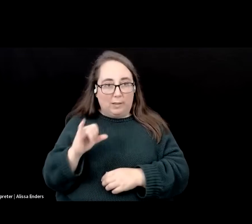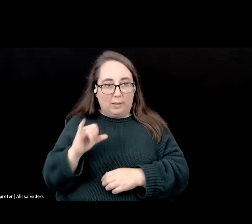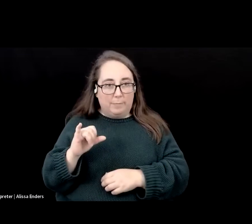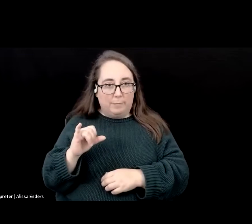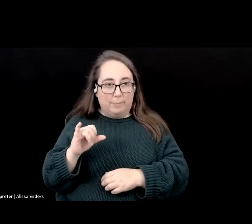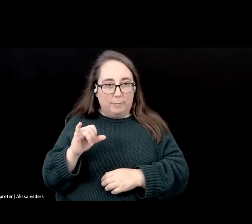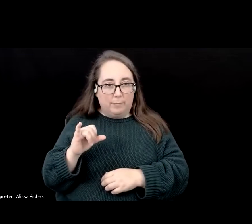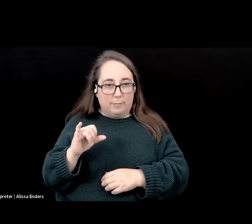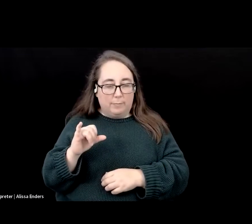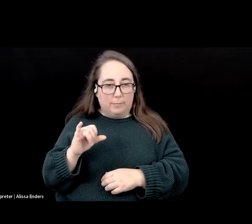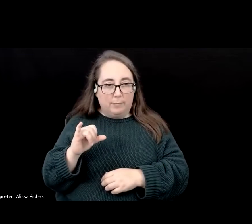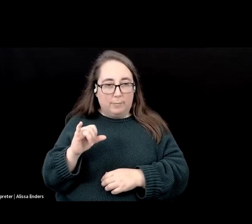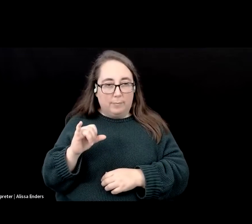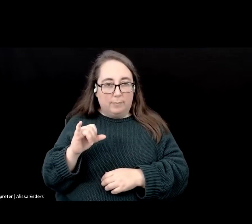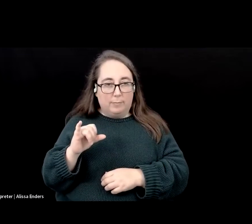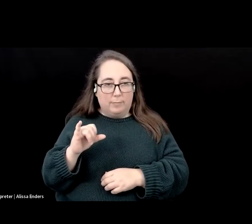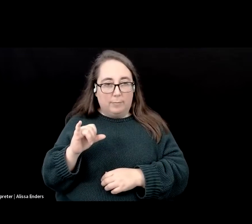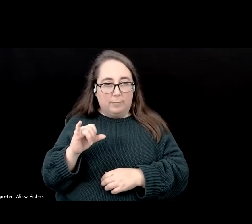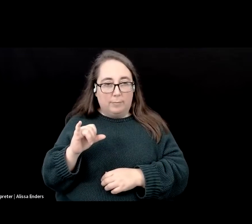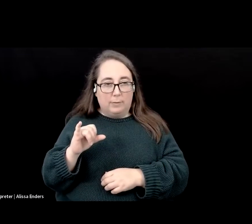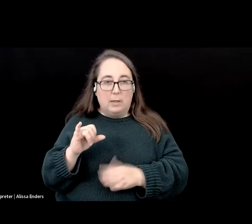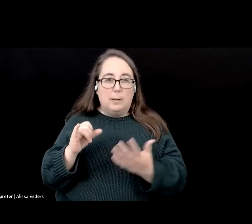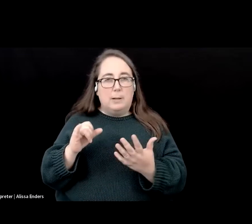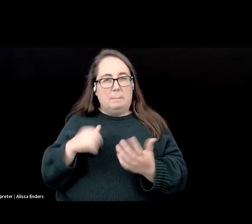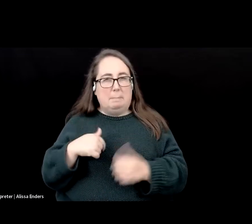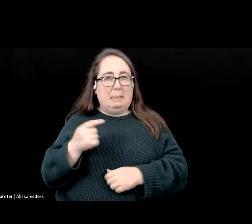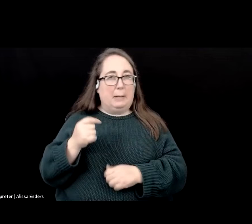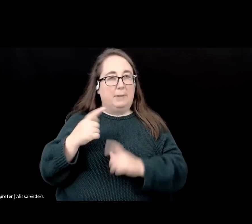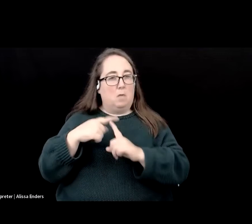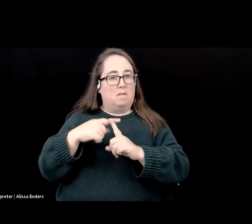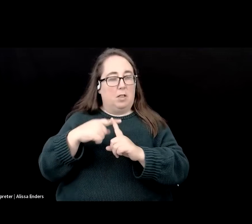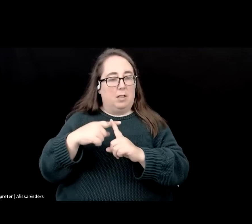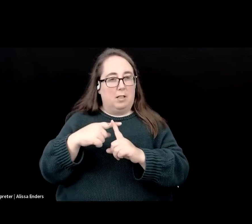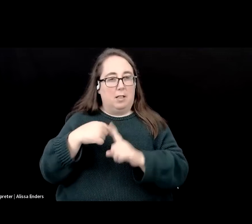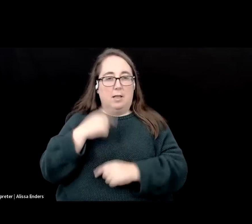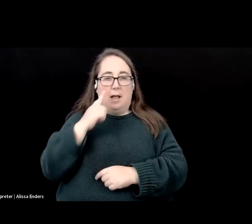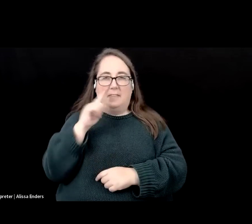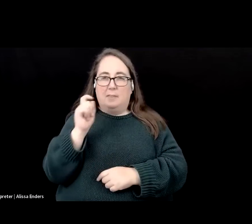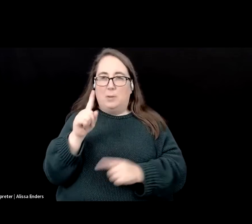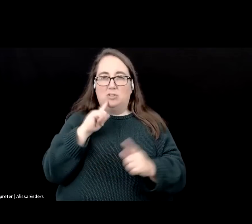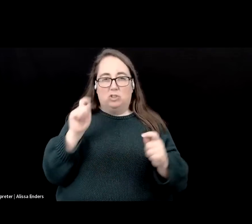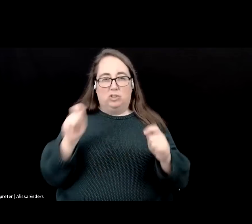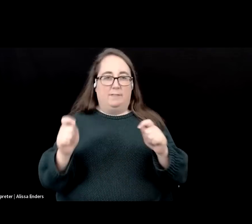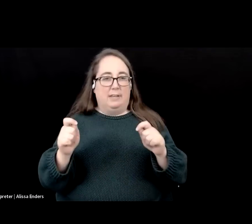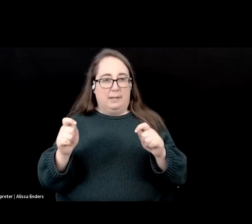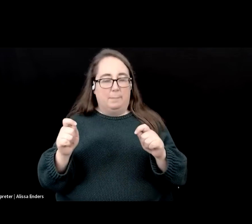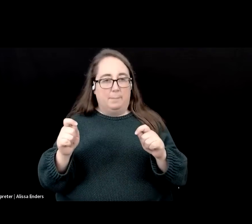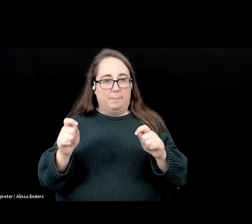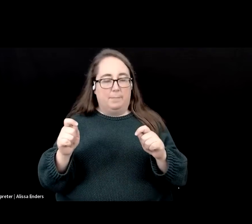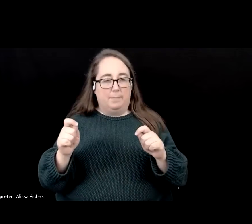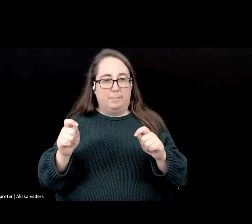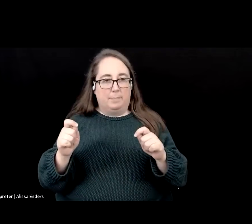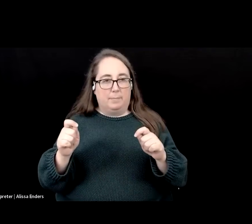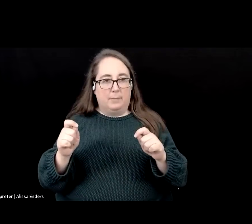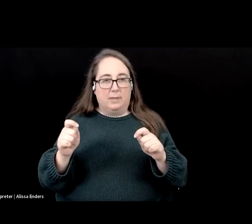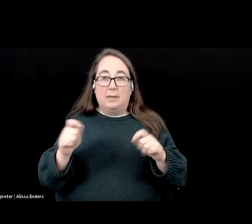an unusually potentially hopeful note here, but I think our conversation is shifting or has the potential to shift in ways that are